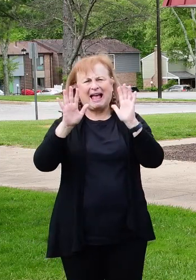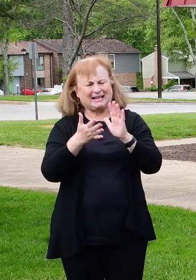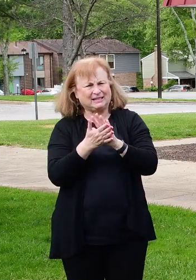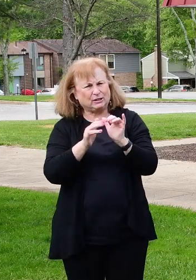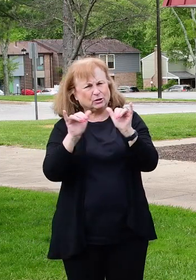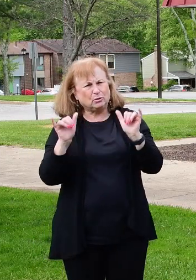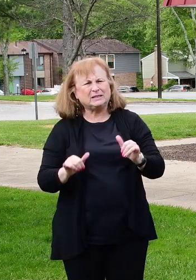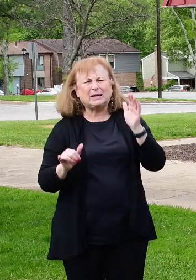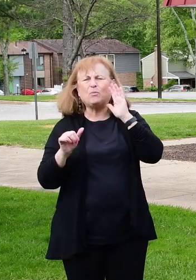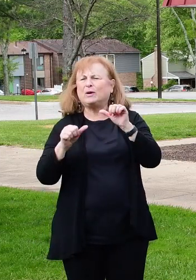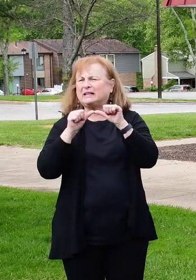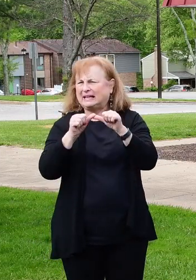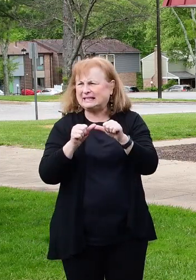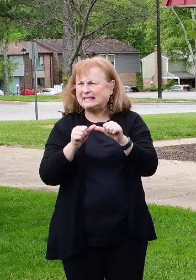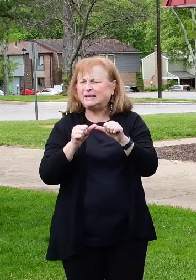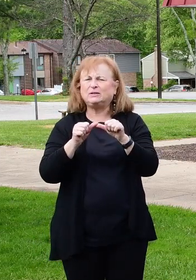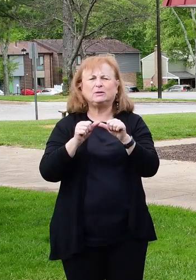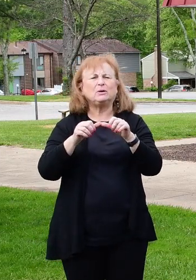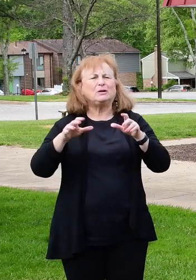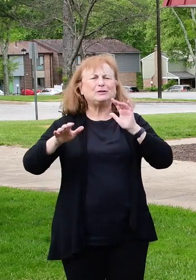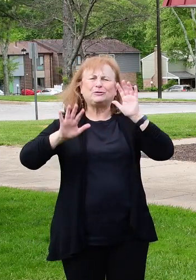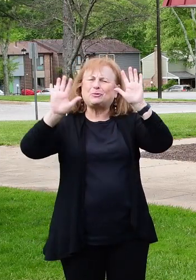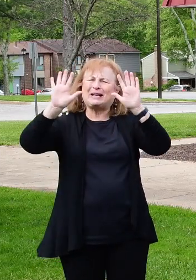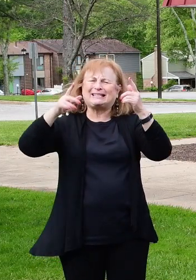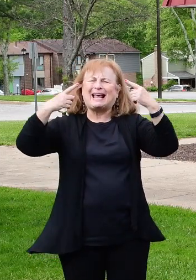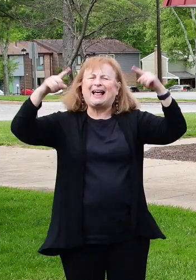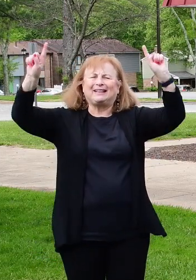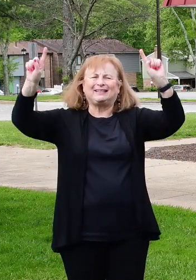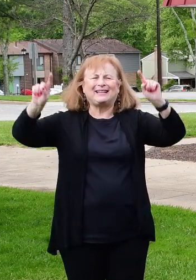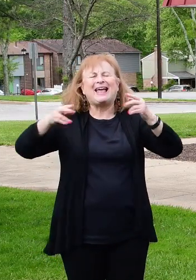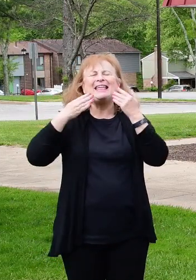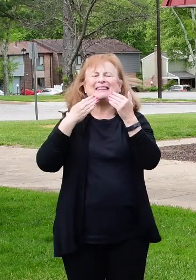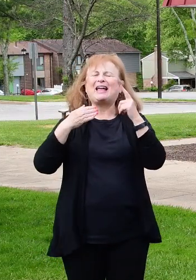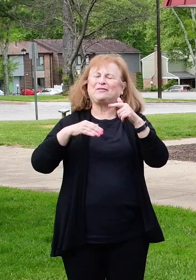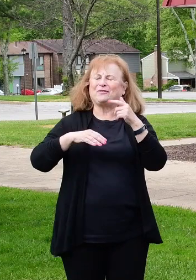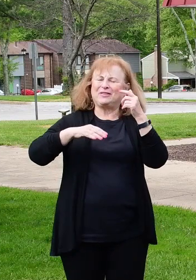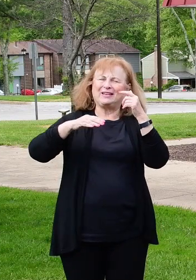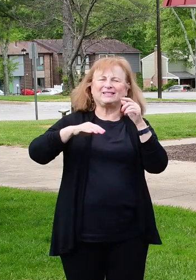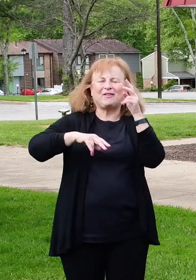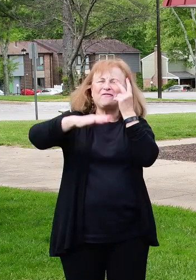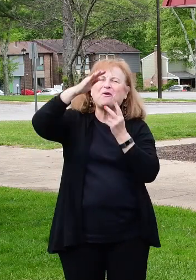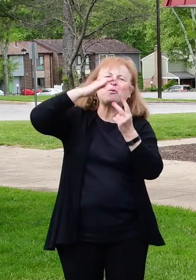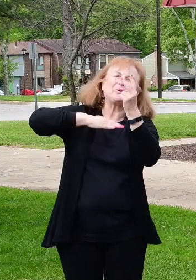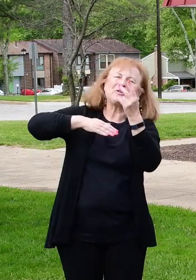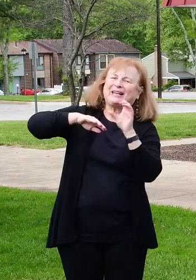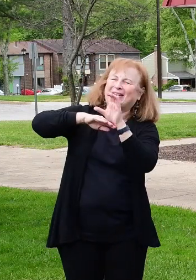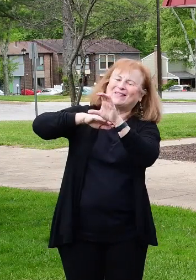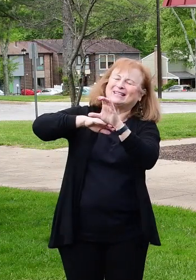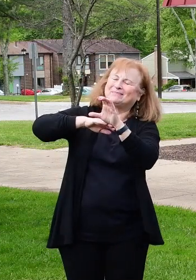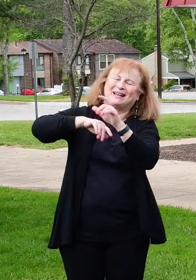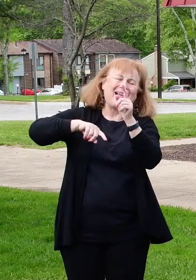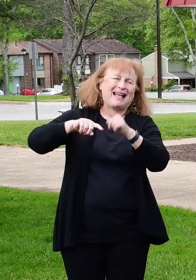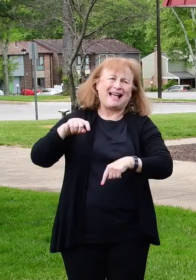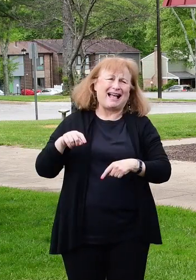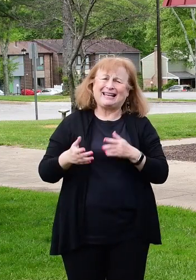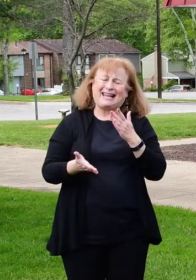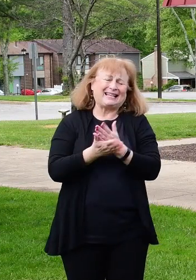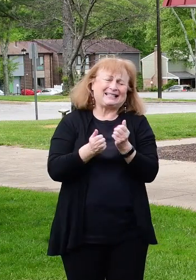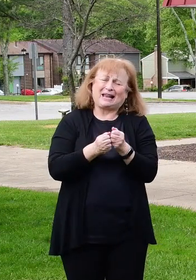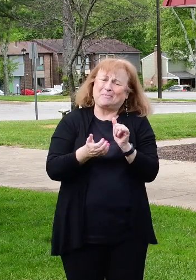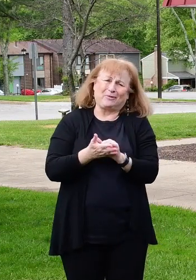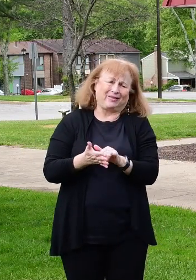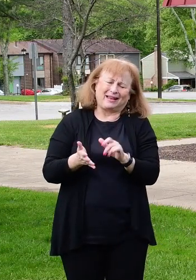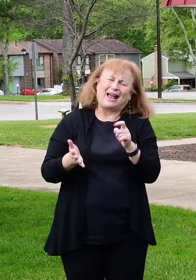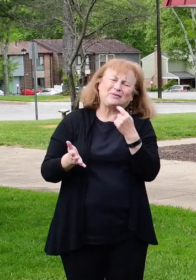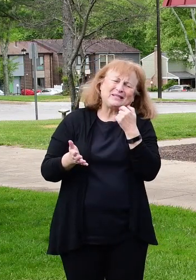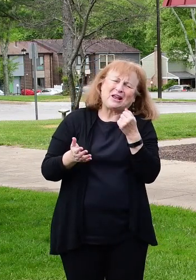system will continue to excel thanks to this forward-looking investment. And I can't actually stop without saying